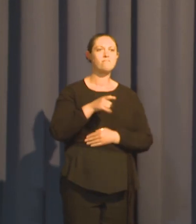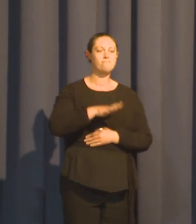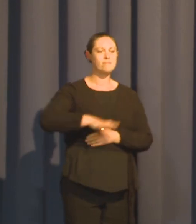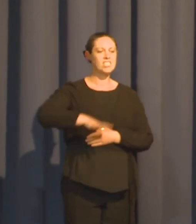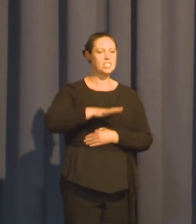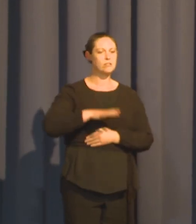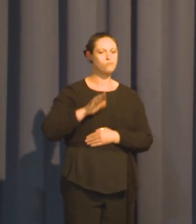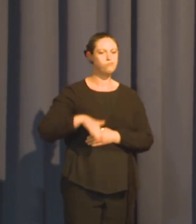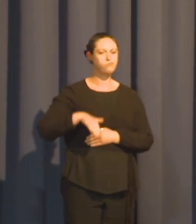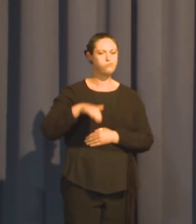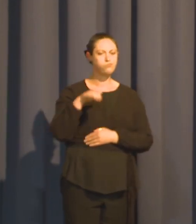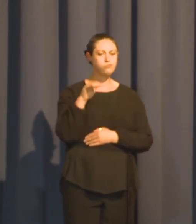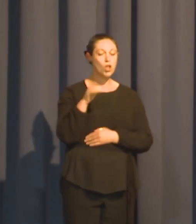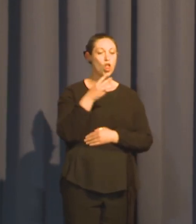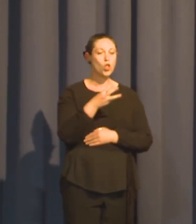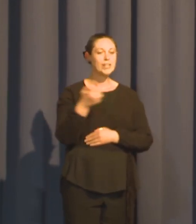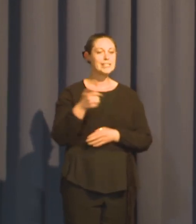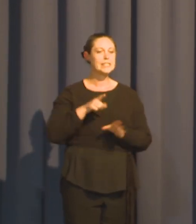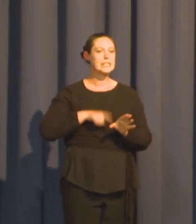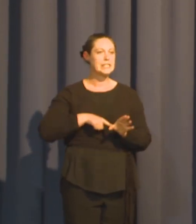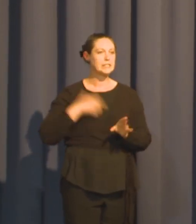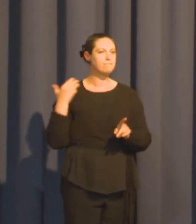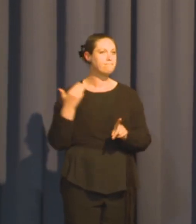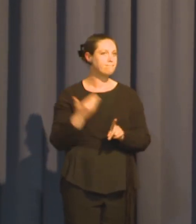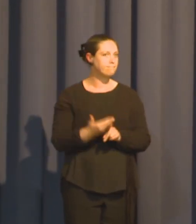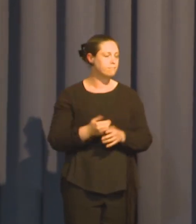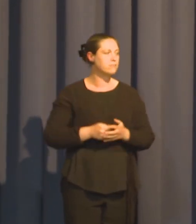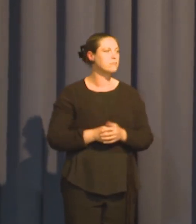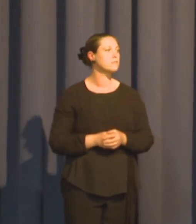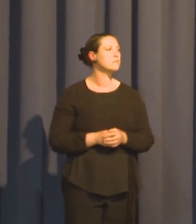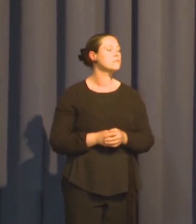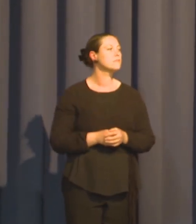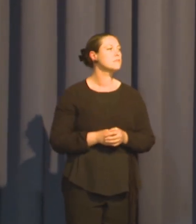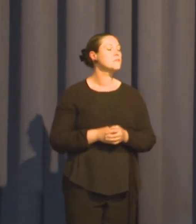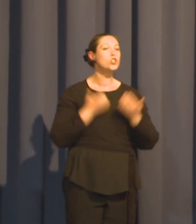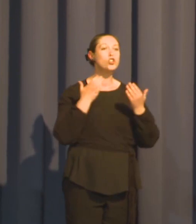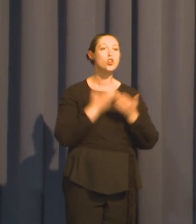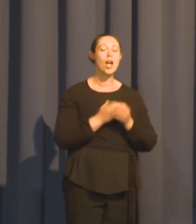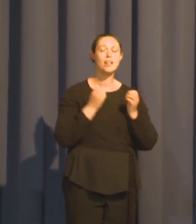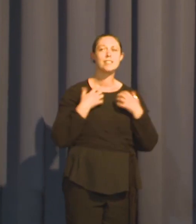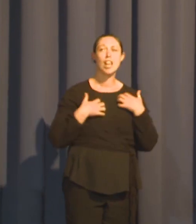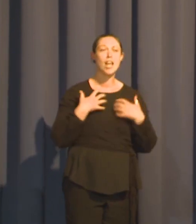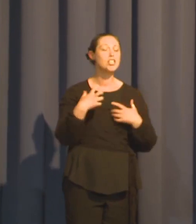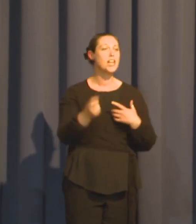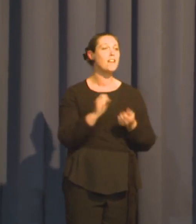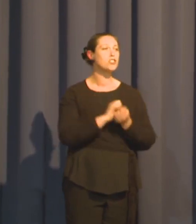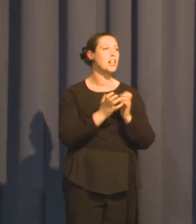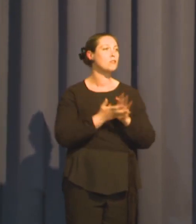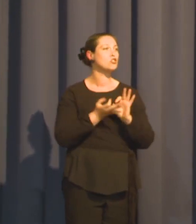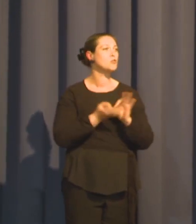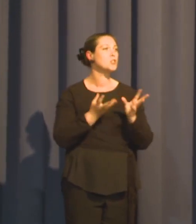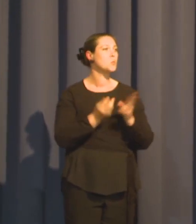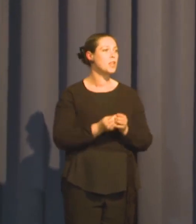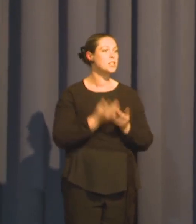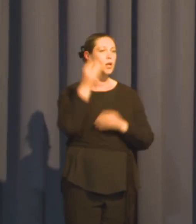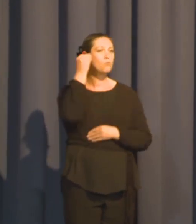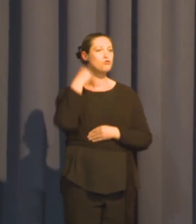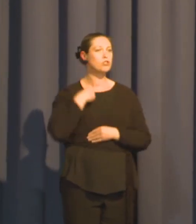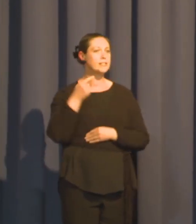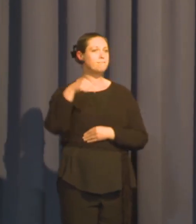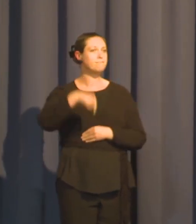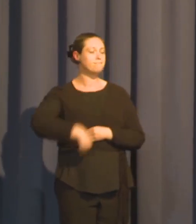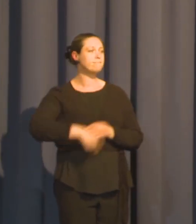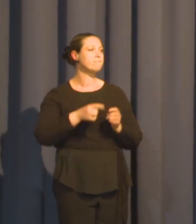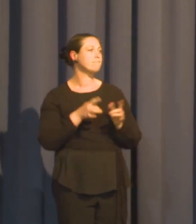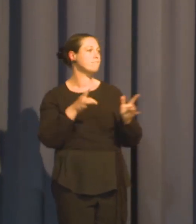Waitati area for about the last 36 years. And tonight, we're delighted to have sign language interpreters with us. And Bridie Strang is